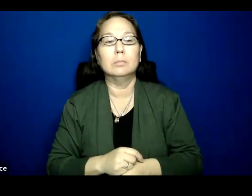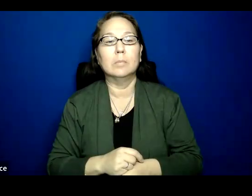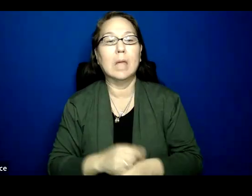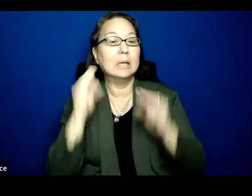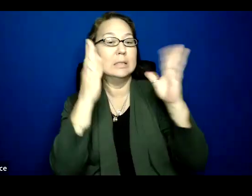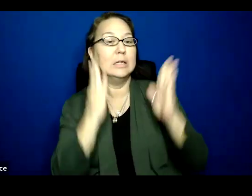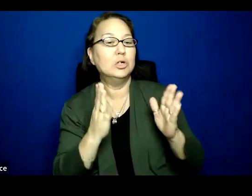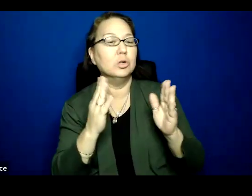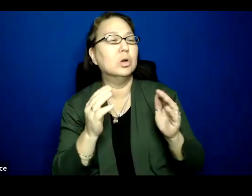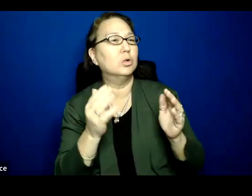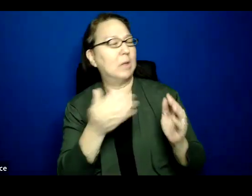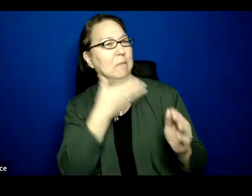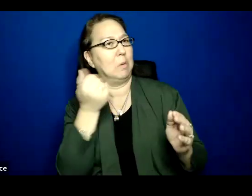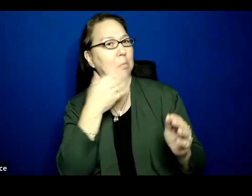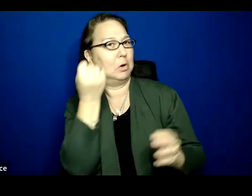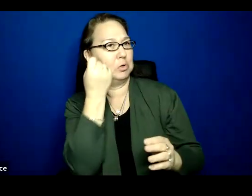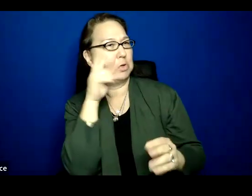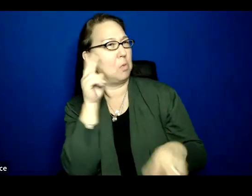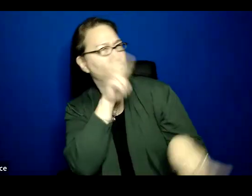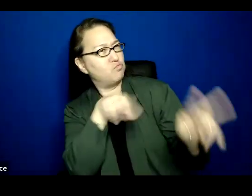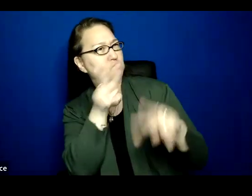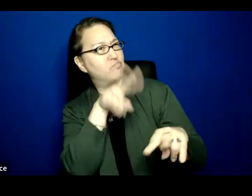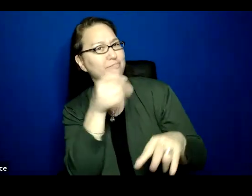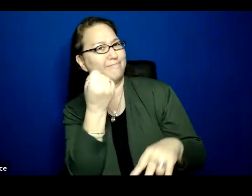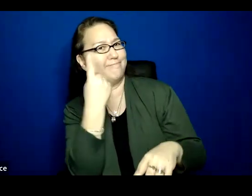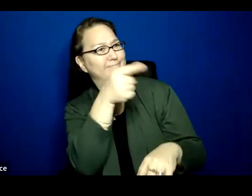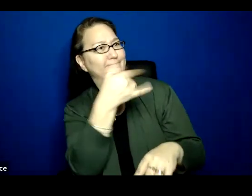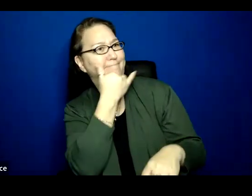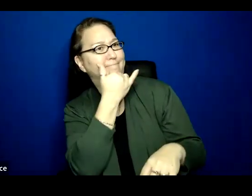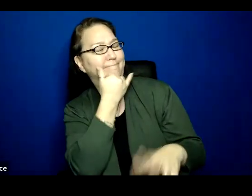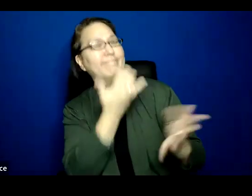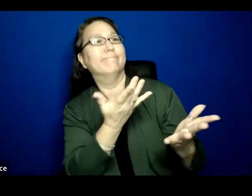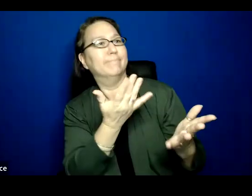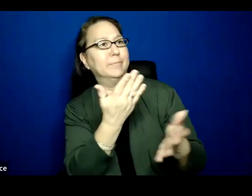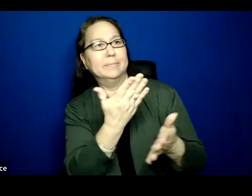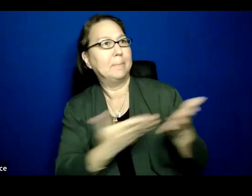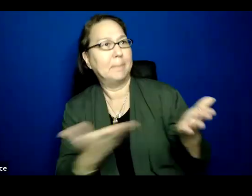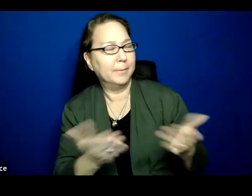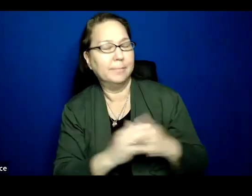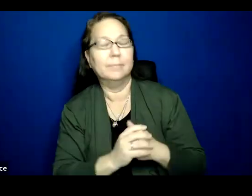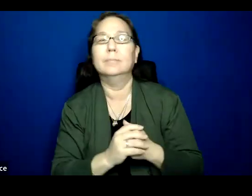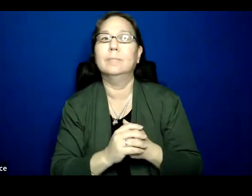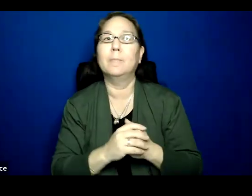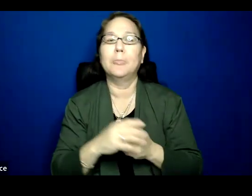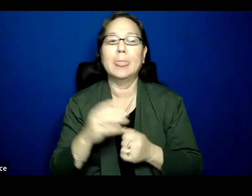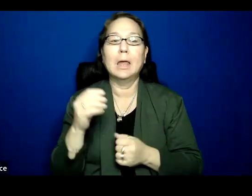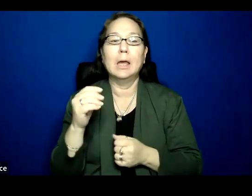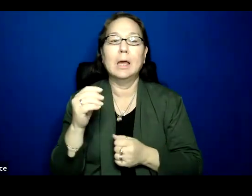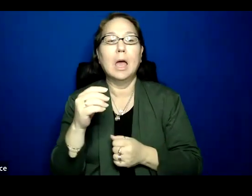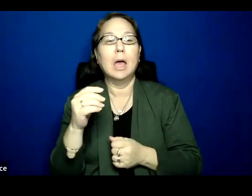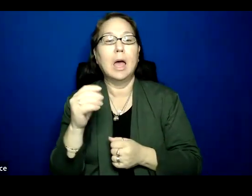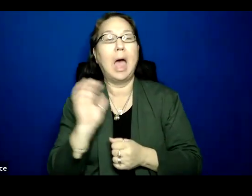when something is wrong, not only in schools, outside of schools. Our counselors understands better the students